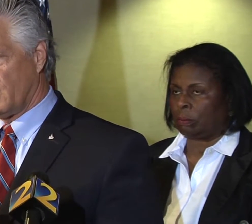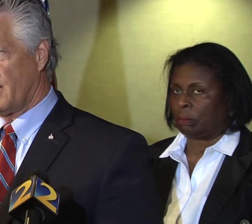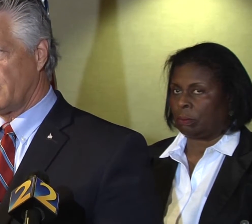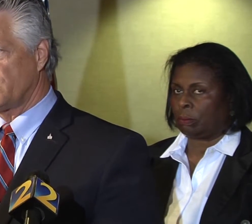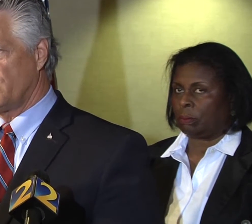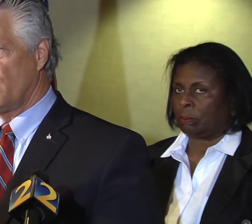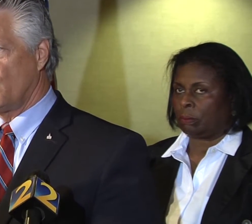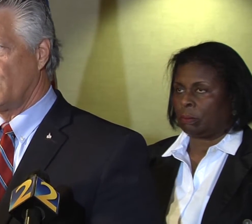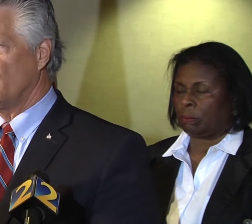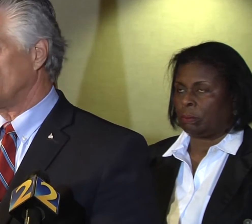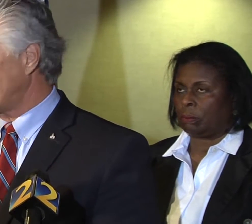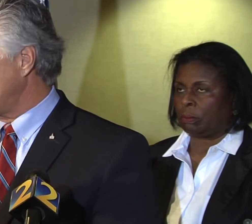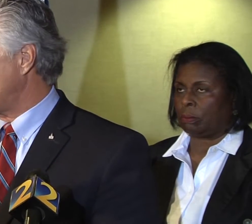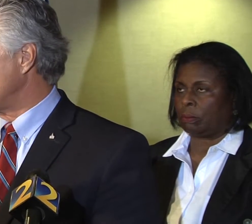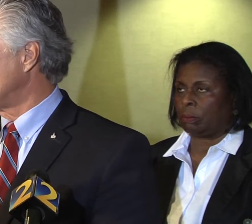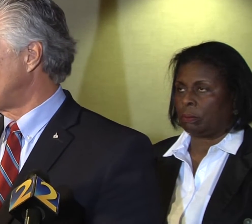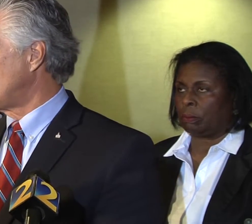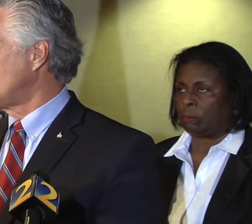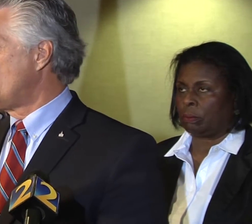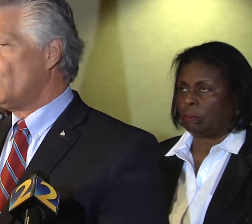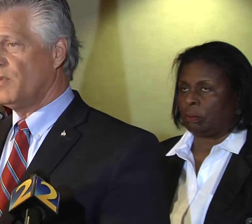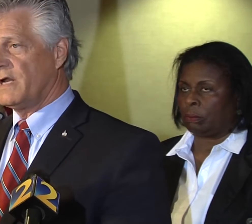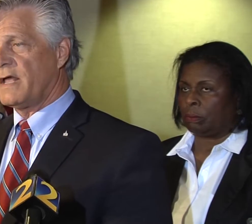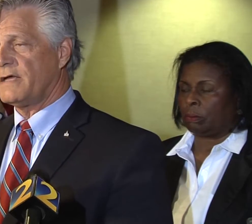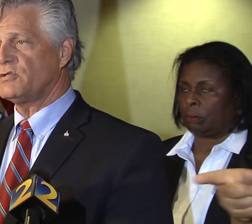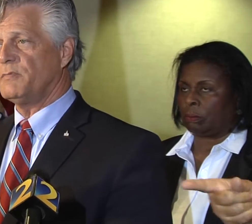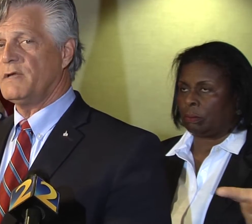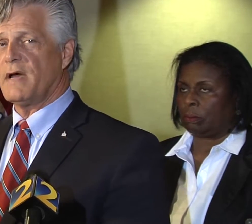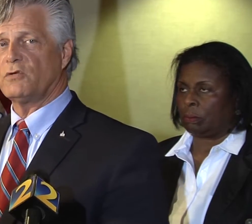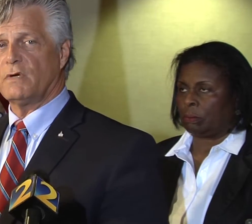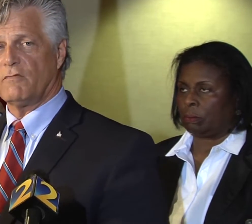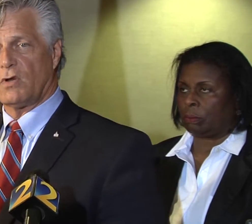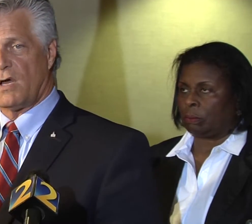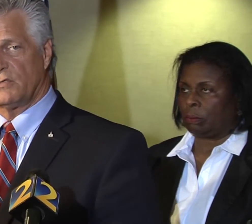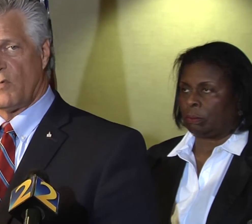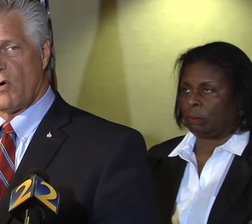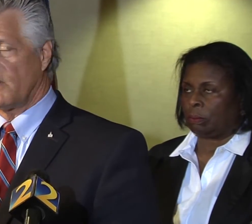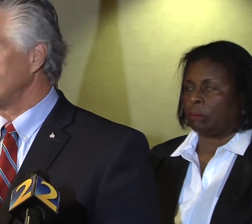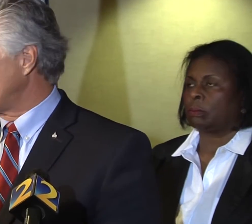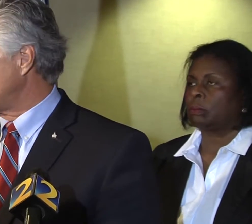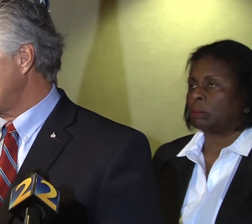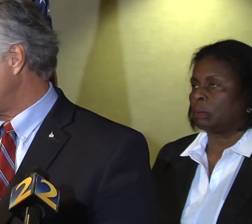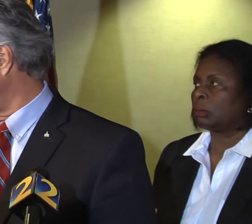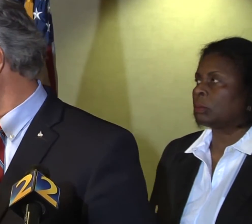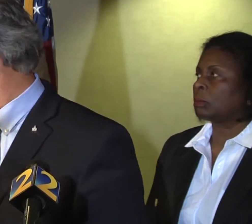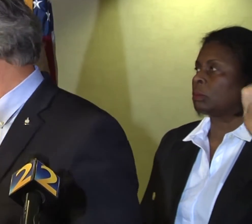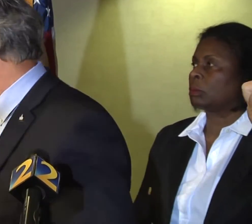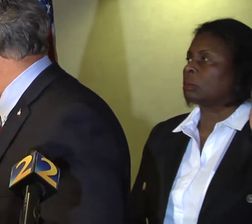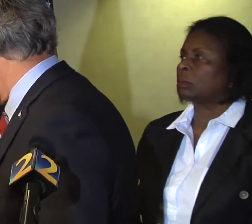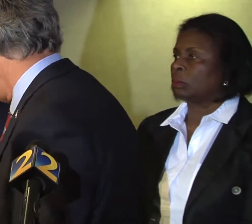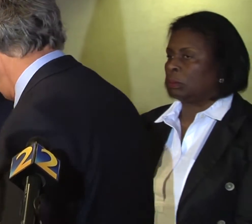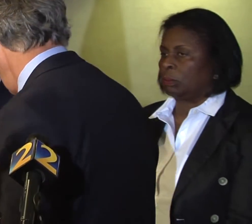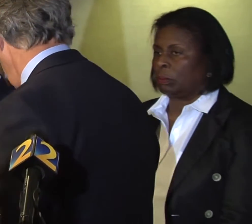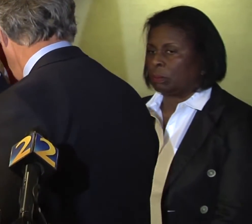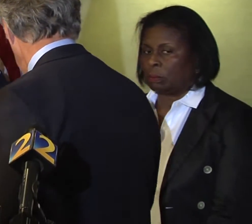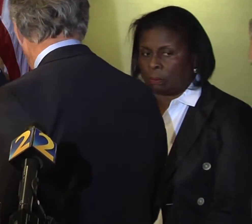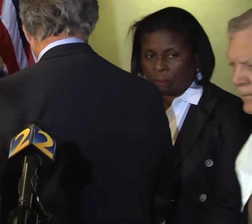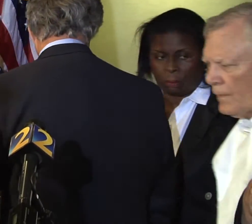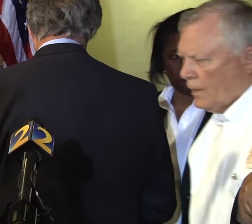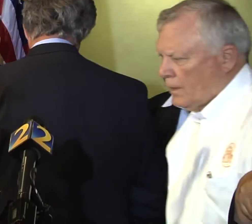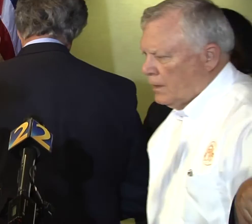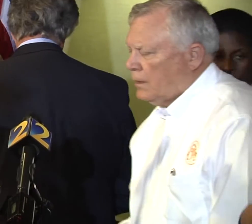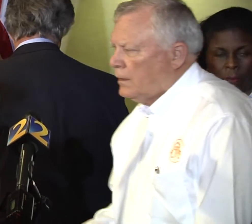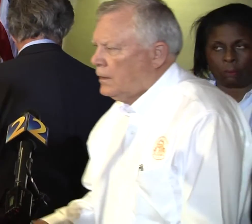community, let us know. We will take care of you, but it has to be by 12 o'clock tomorrow. Thank you.